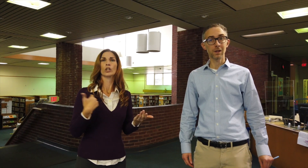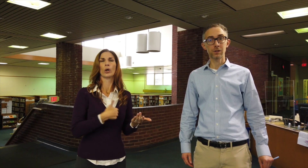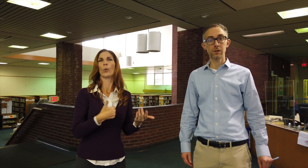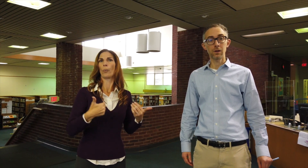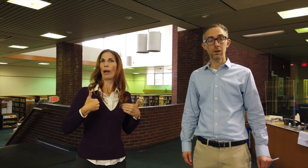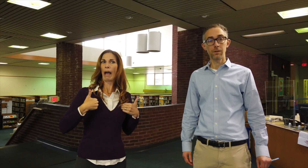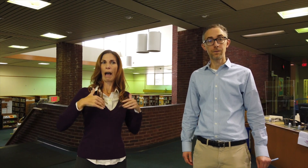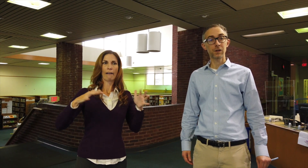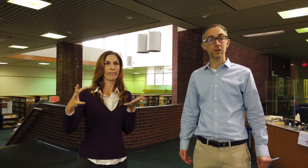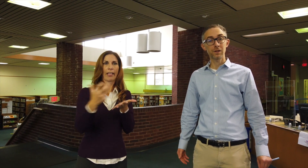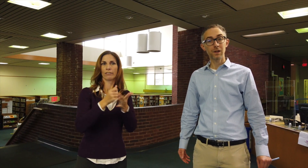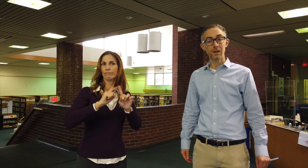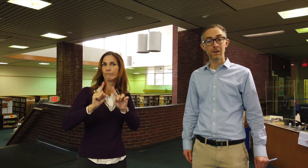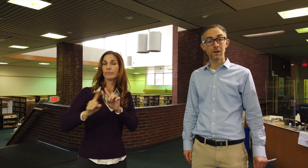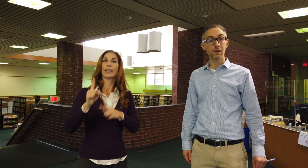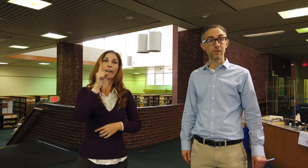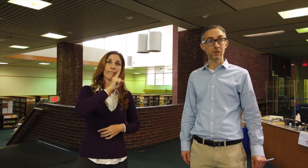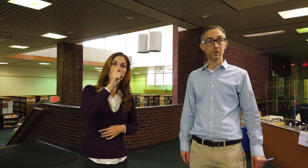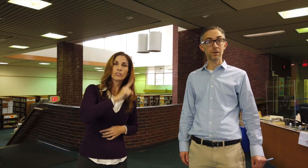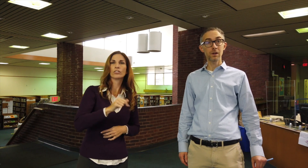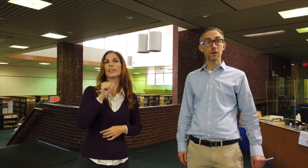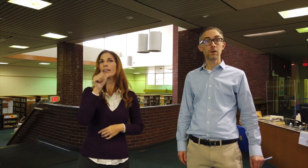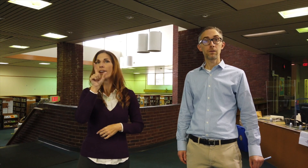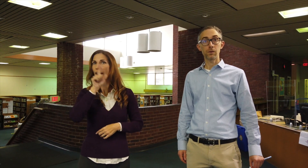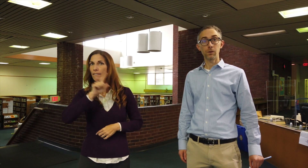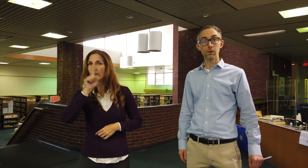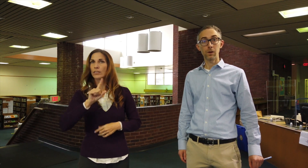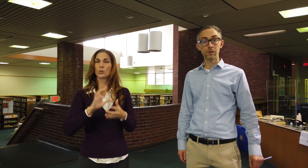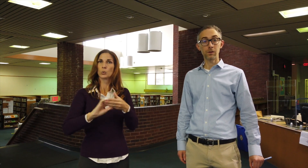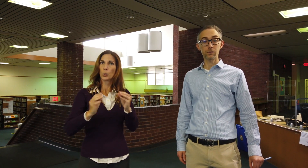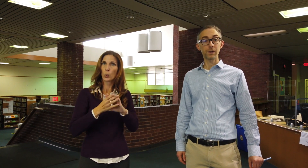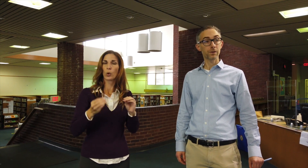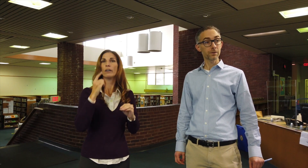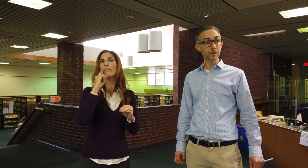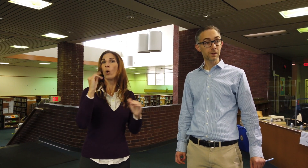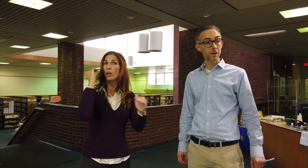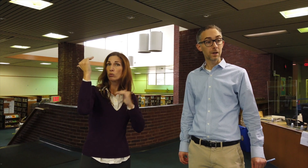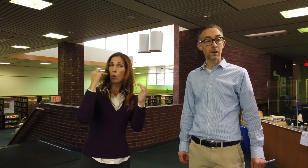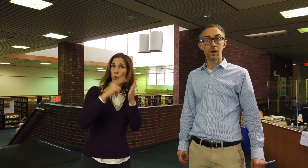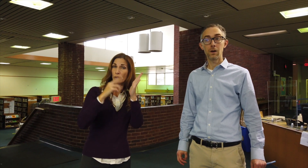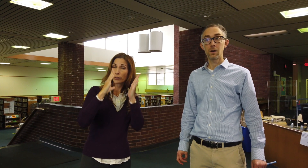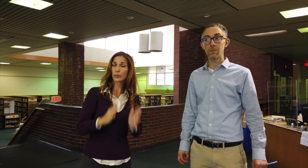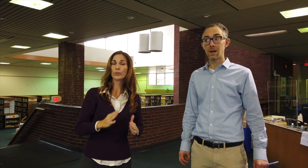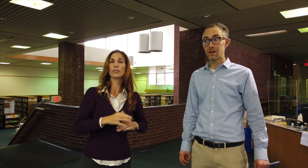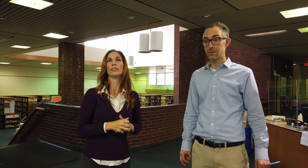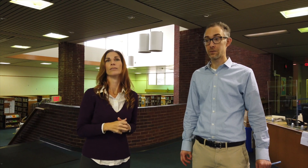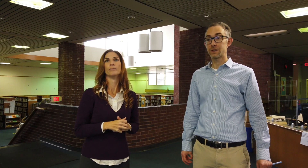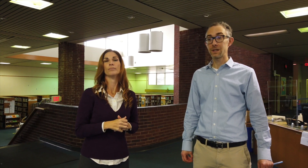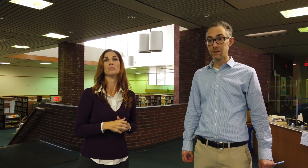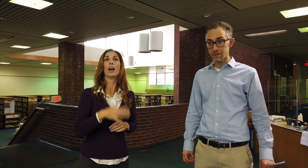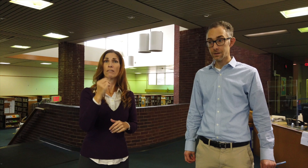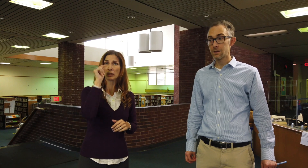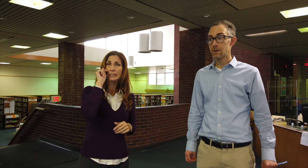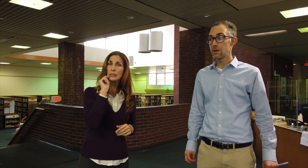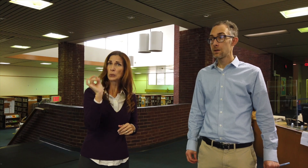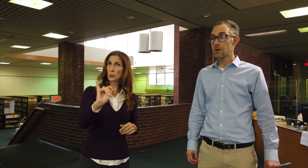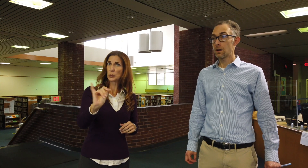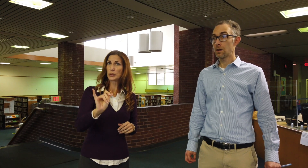have our collection of fiction and nonfiction for adult readers and for